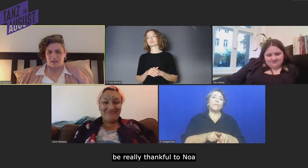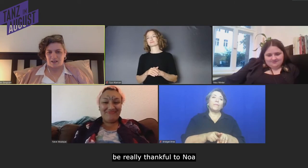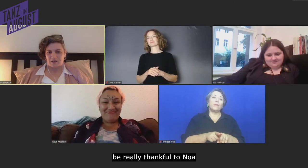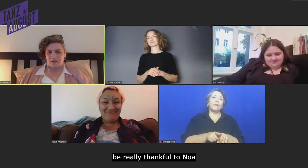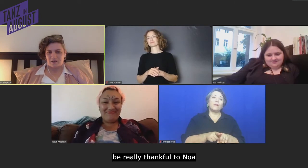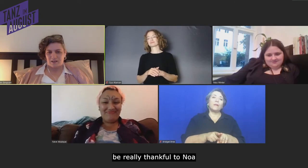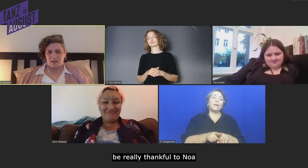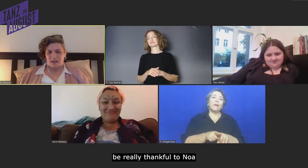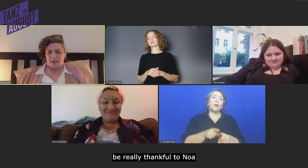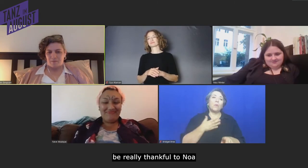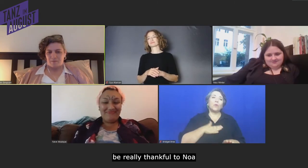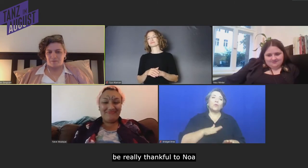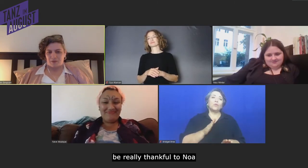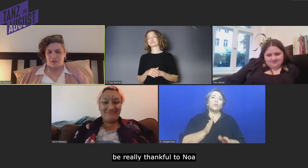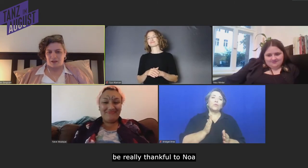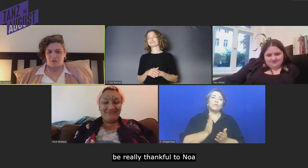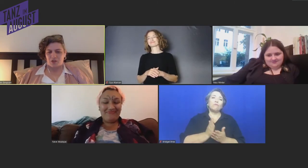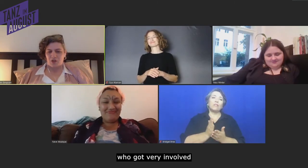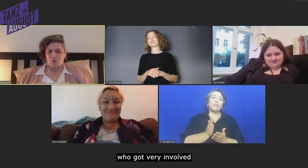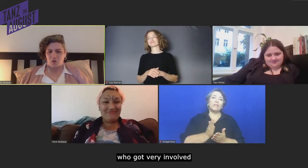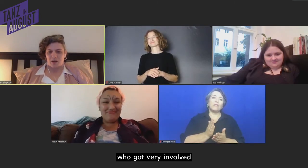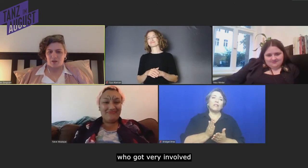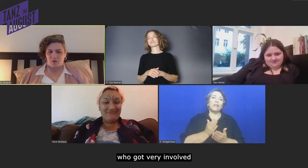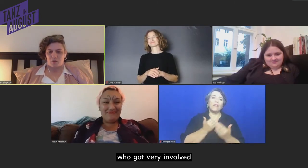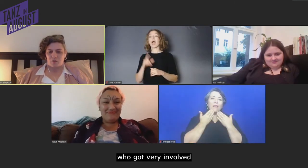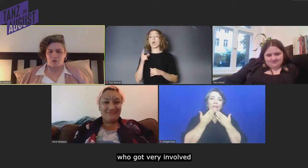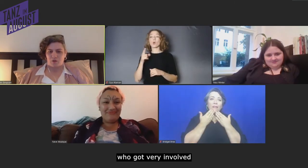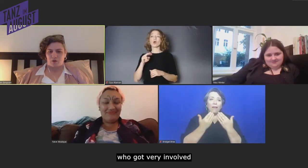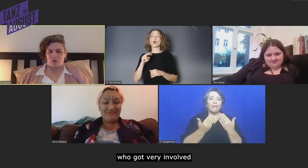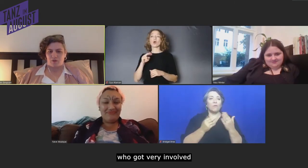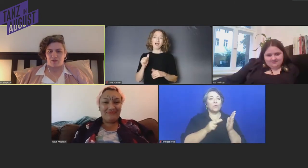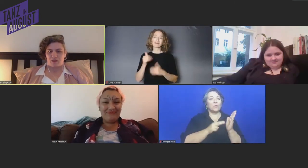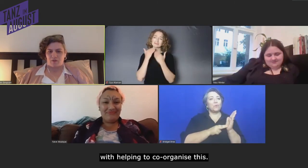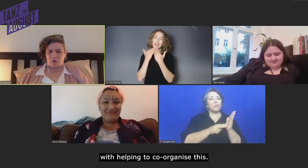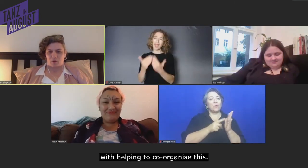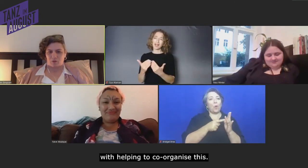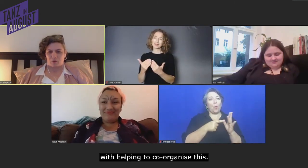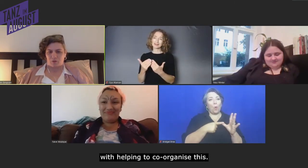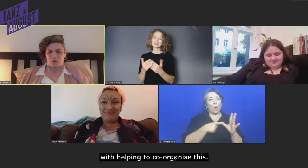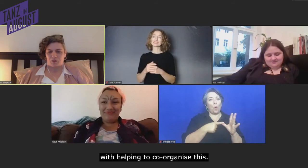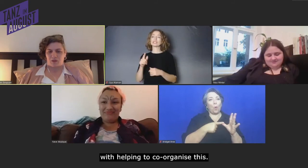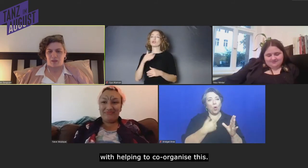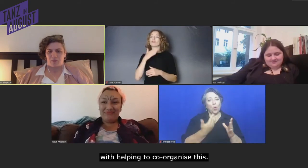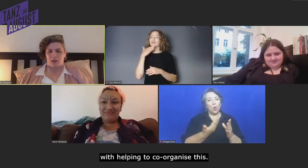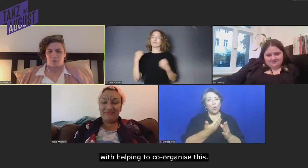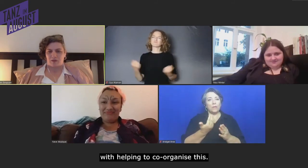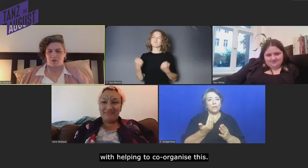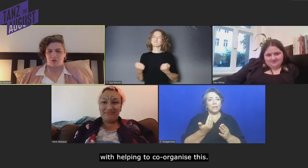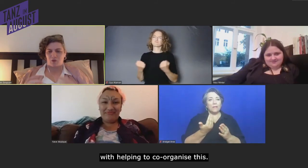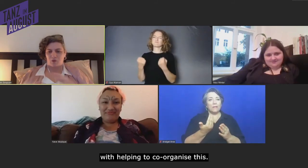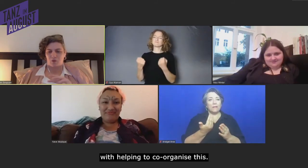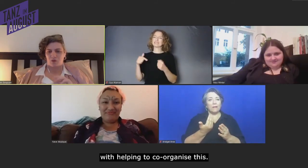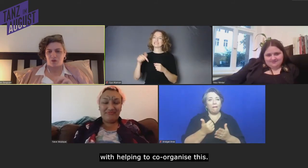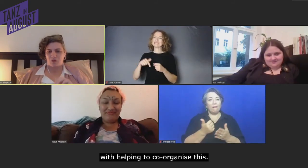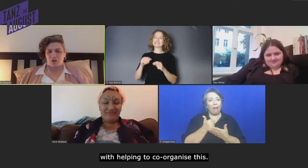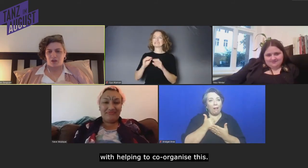really thankful to Noa, who got very involved with helping to